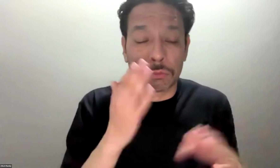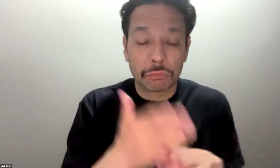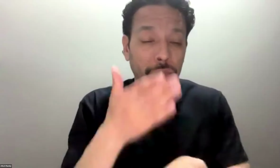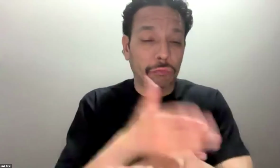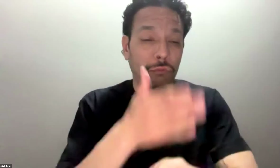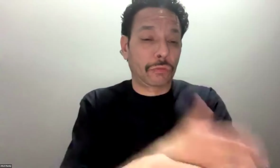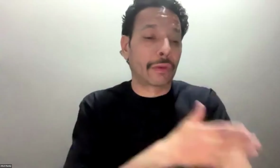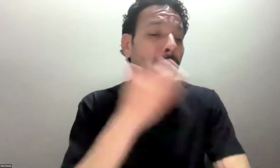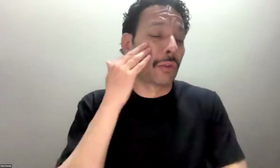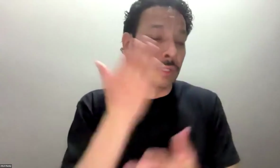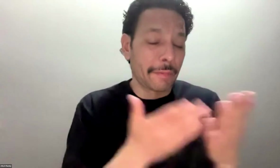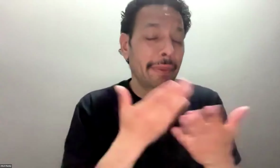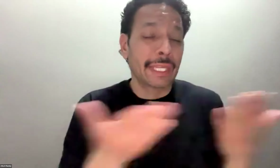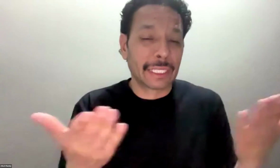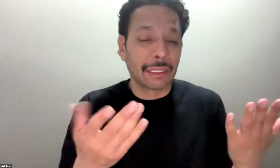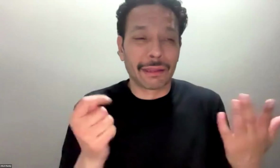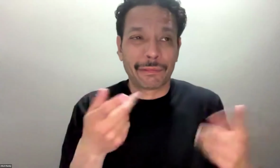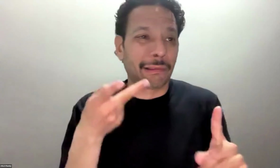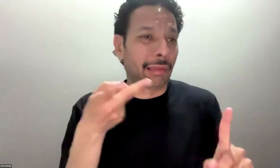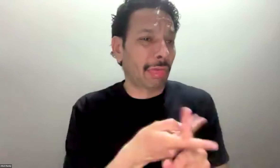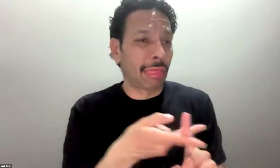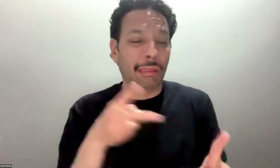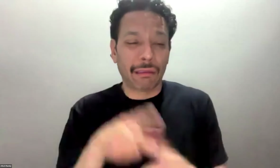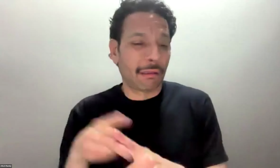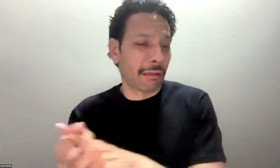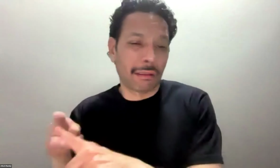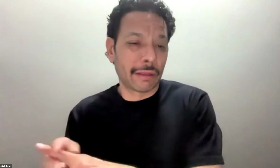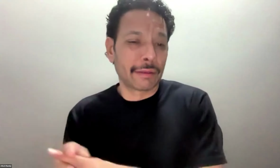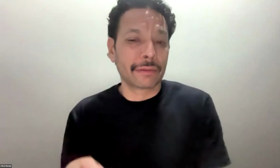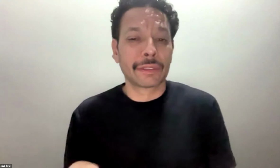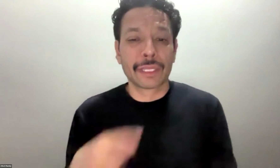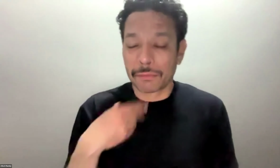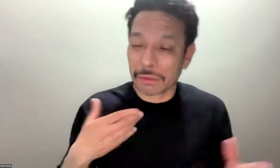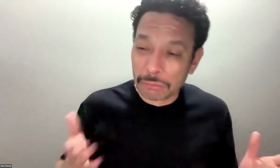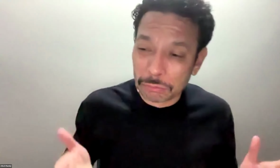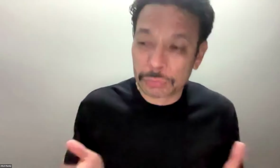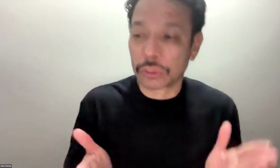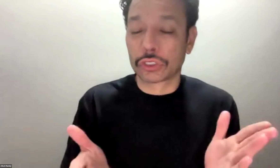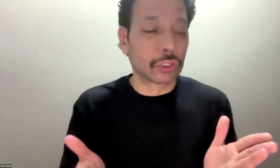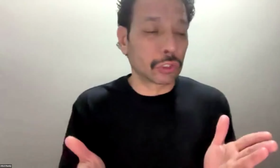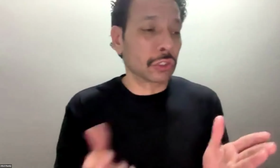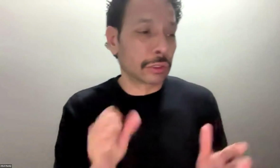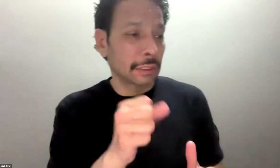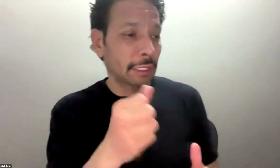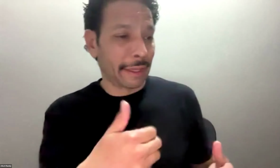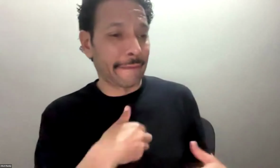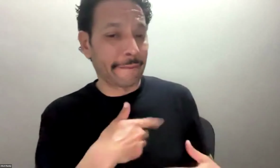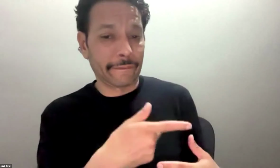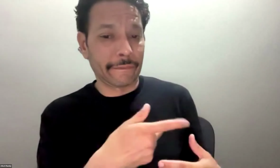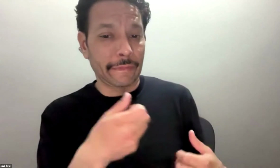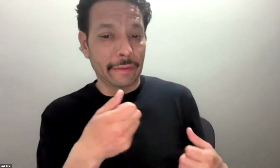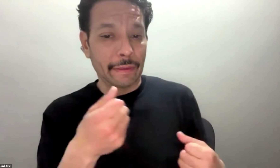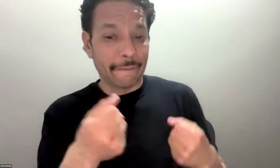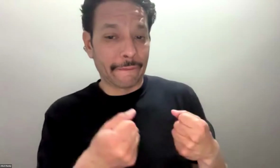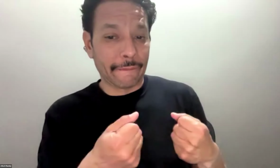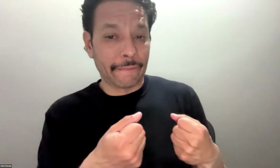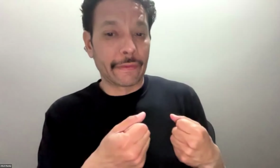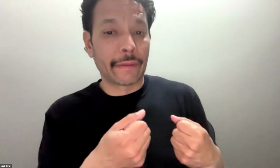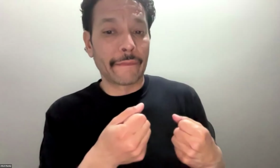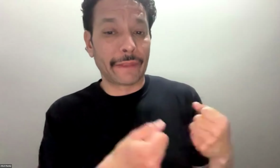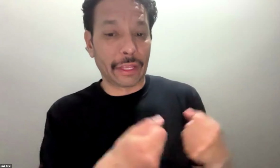that a couple of things were kind of gutted, couple bills. The push was to have the vehicle of the funding